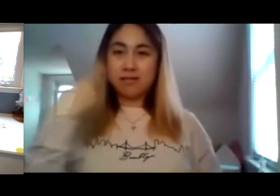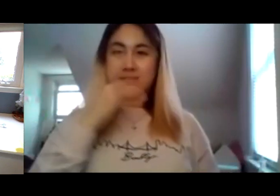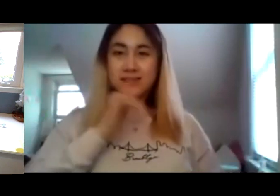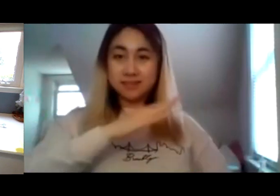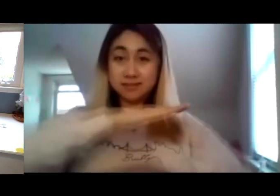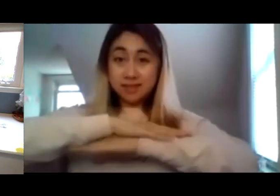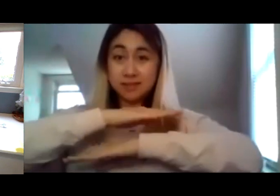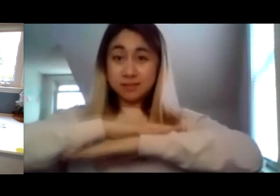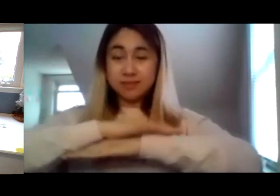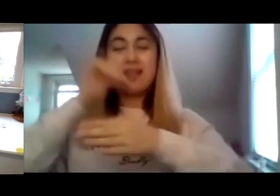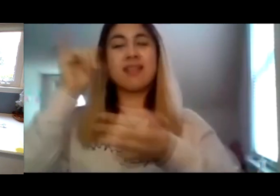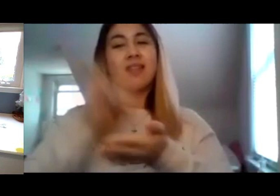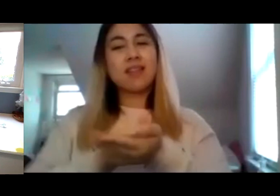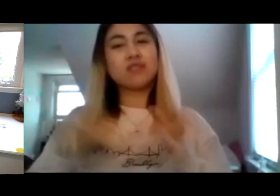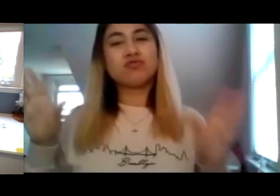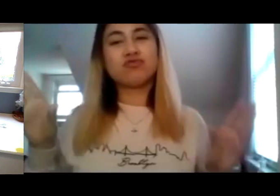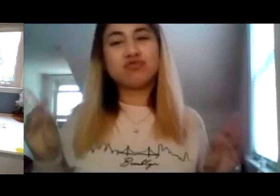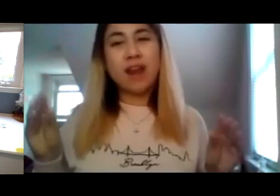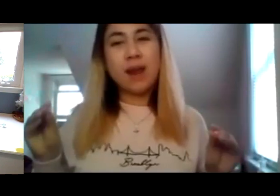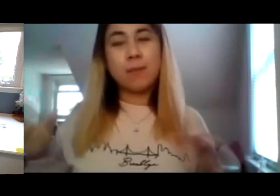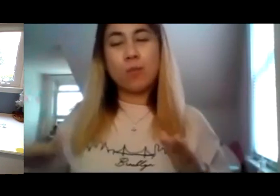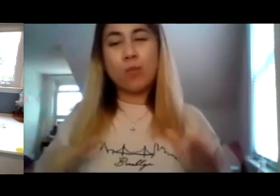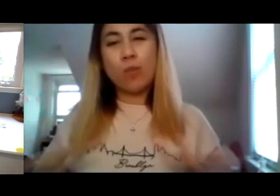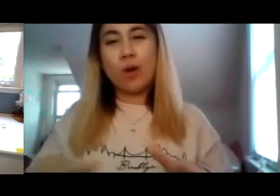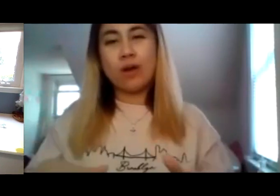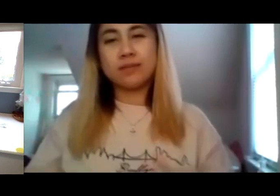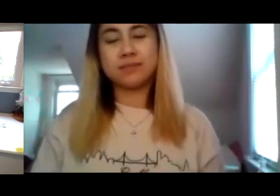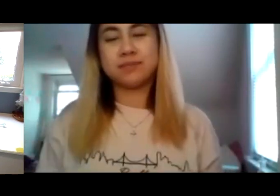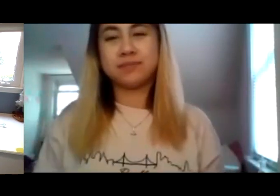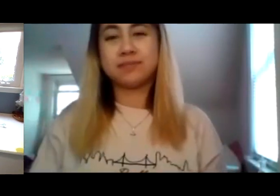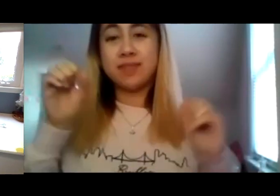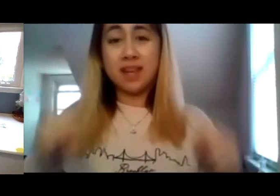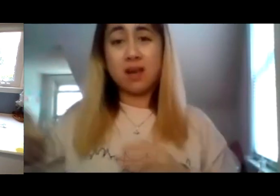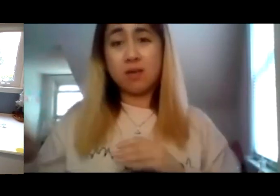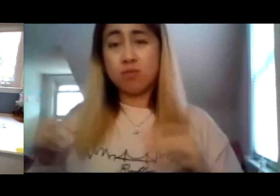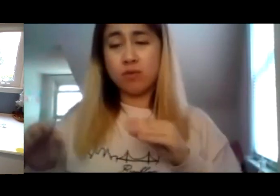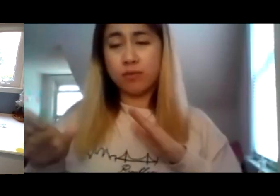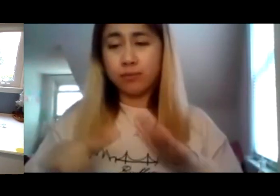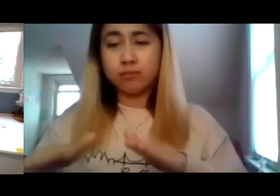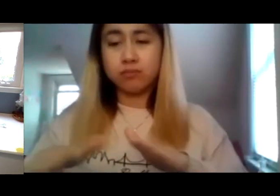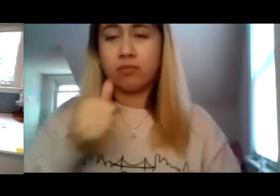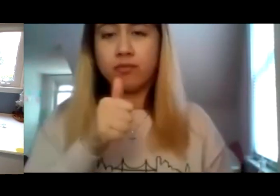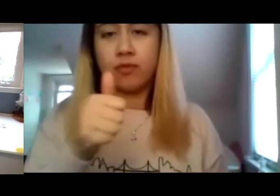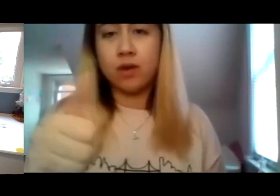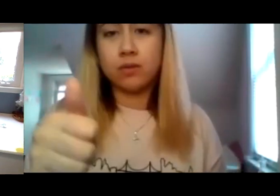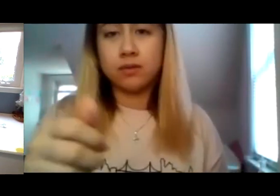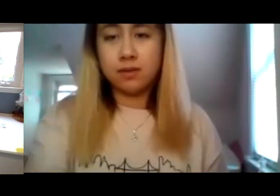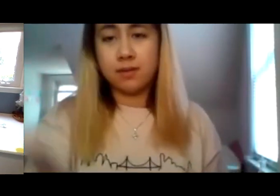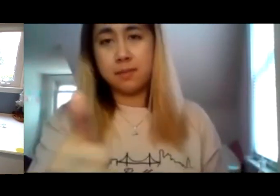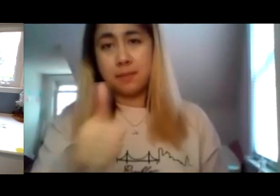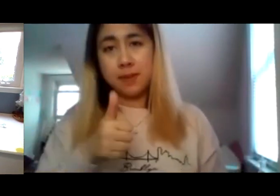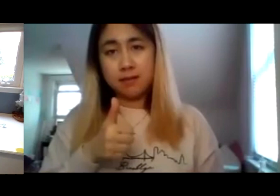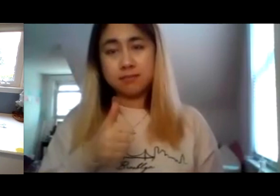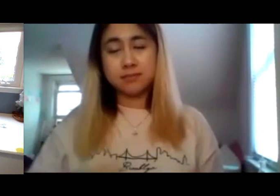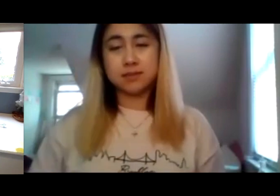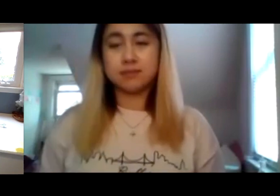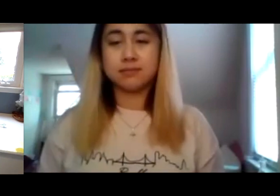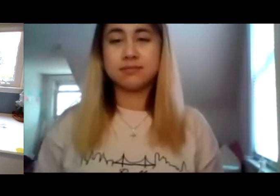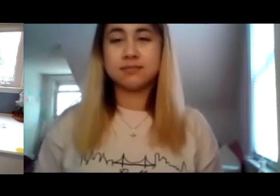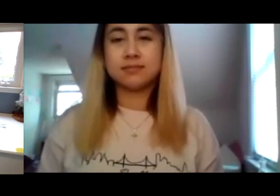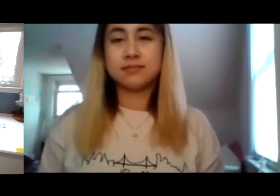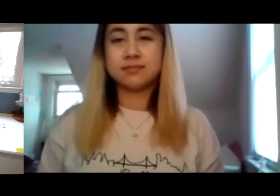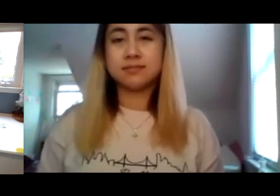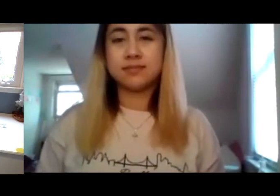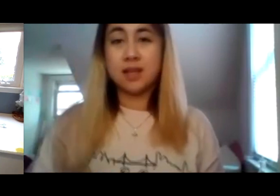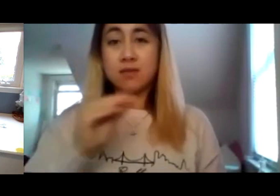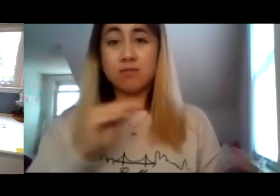that's our crab walk. So we can walk forward, we can walk backwards, we